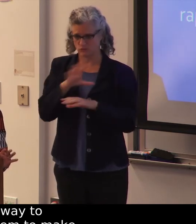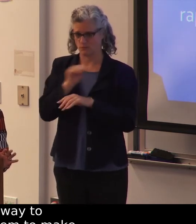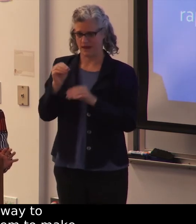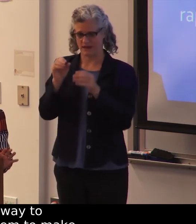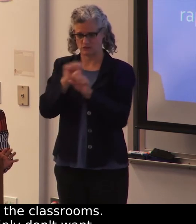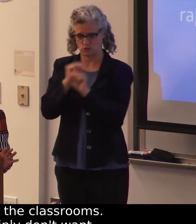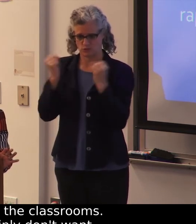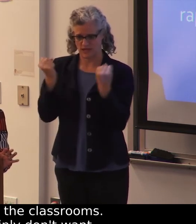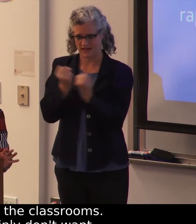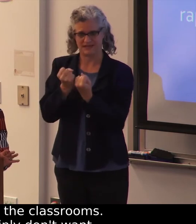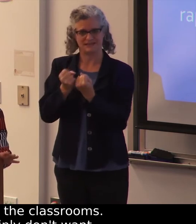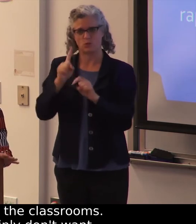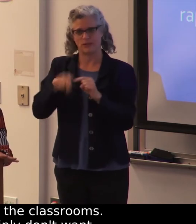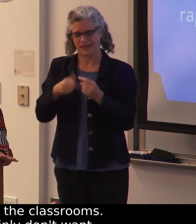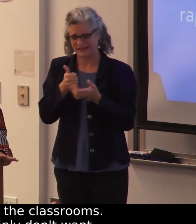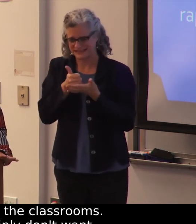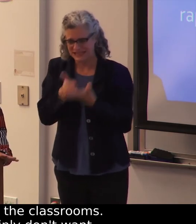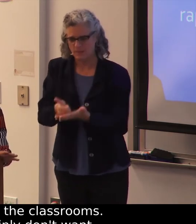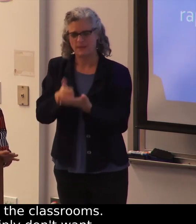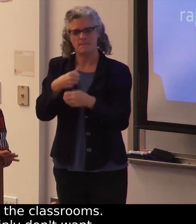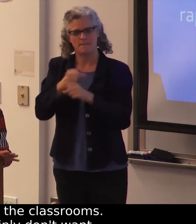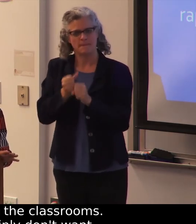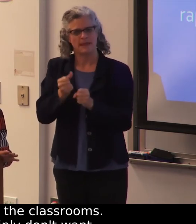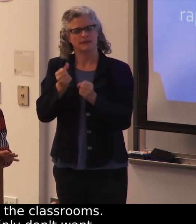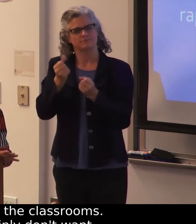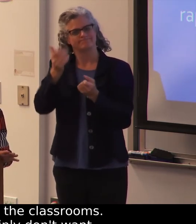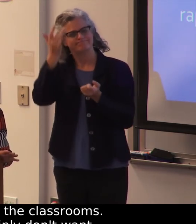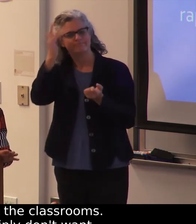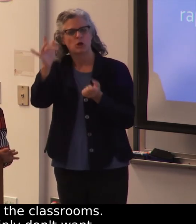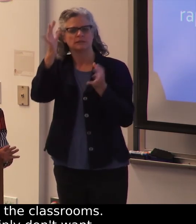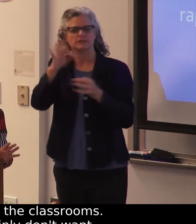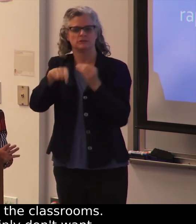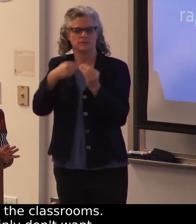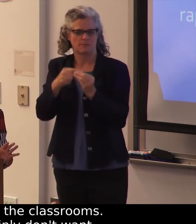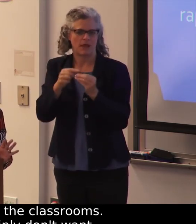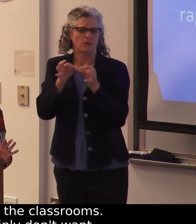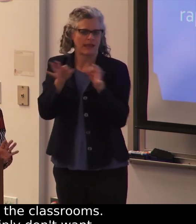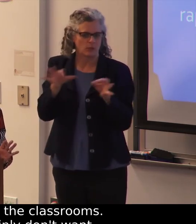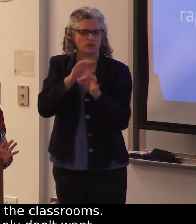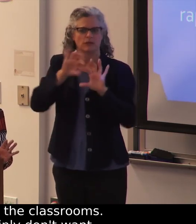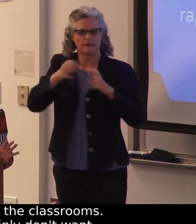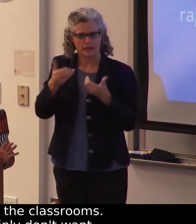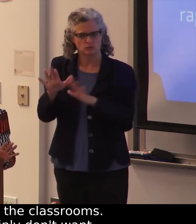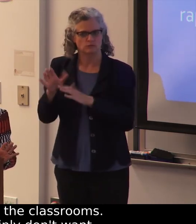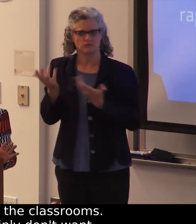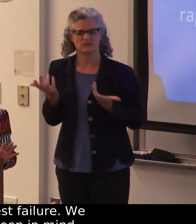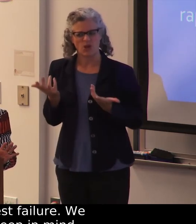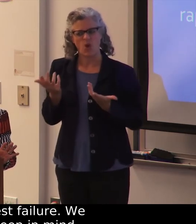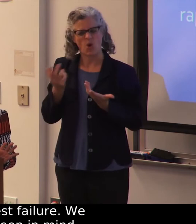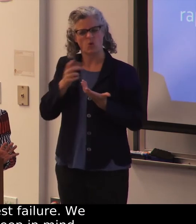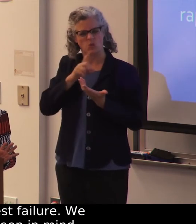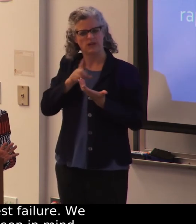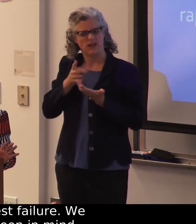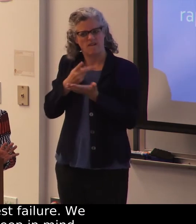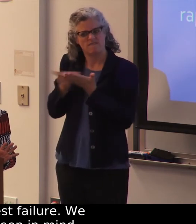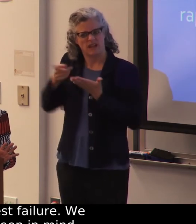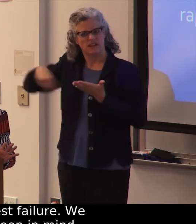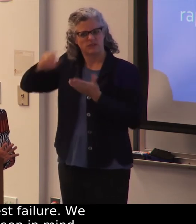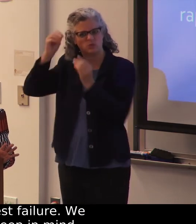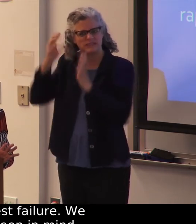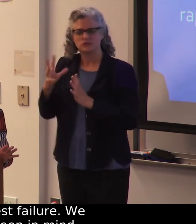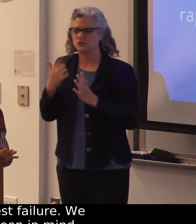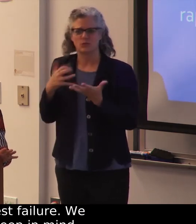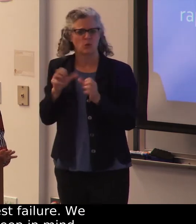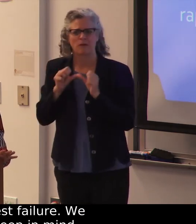to make informed decisions about language and culture in classrooms, right? So we certainly don't want to be part of that greatest failure, right?